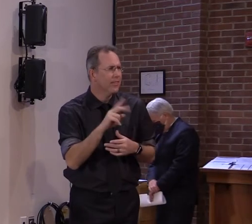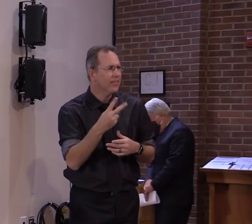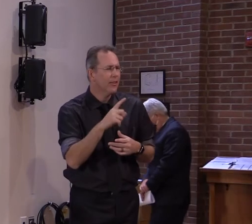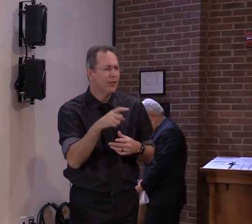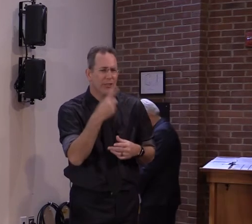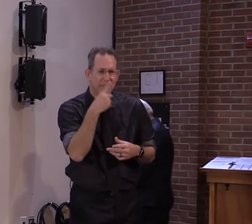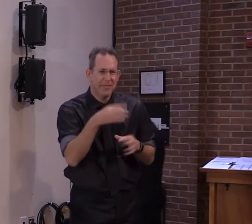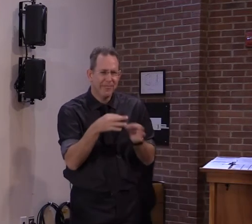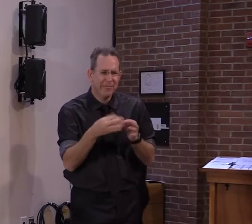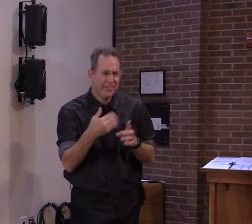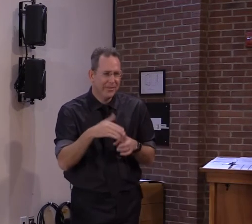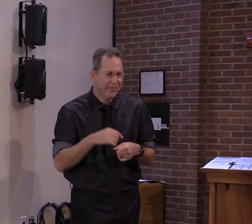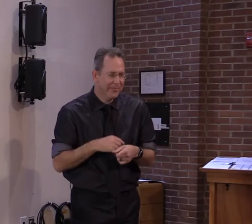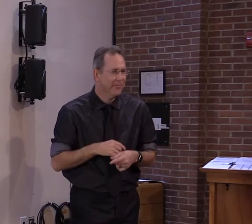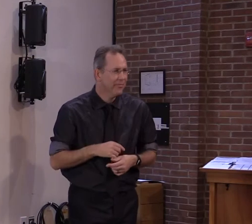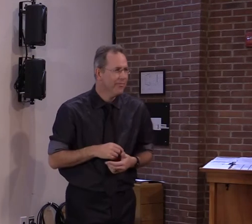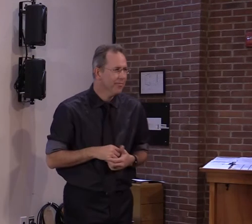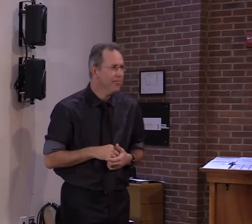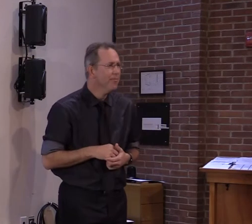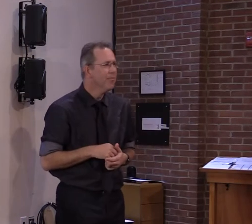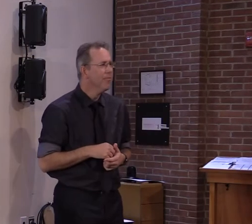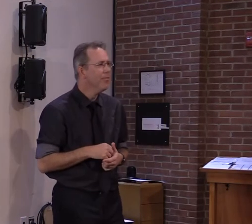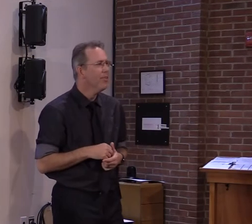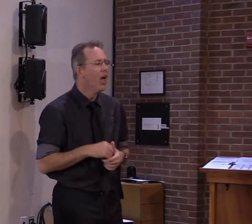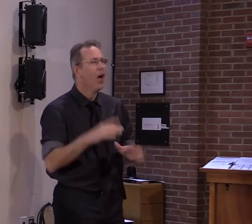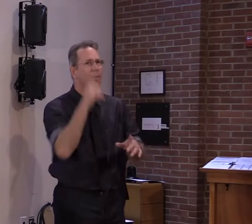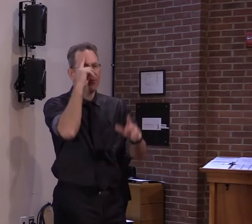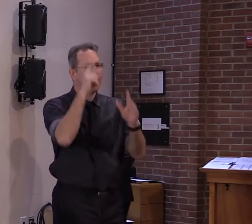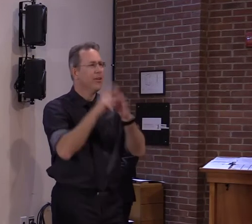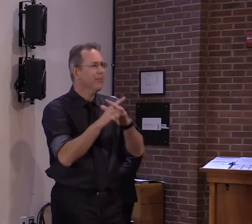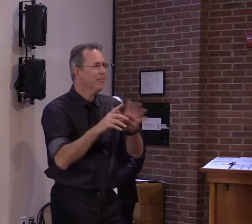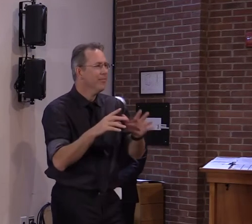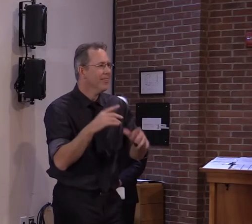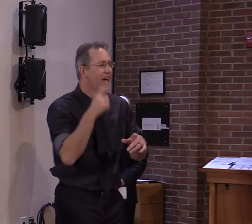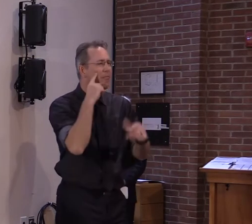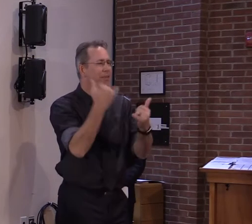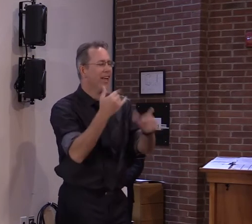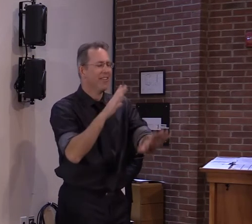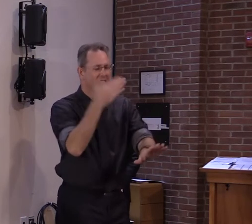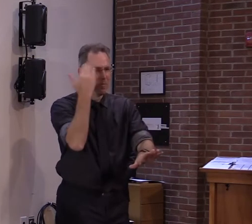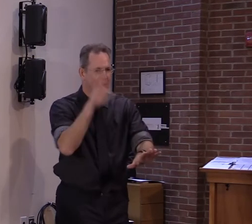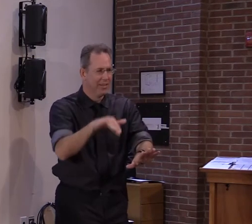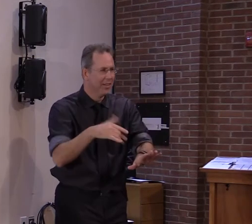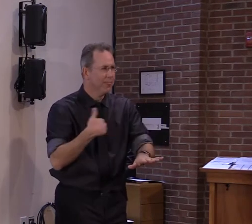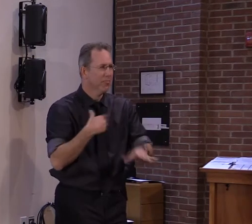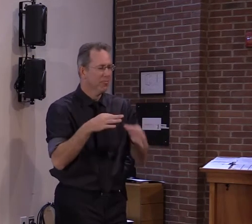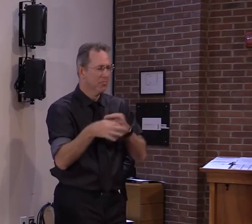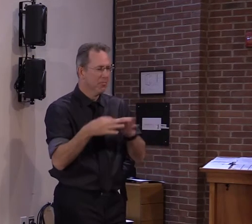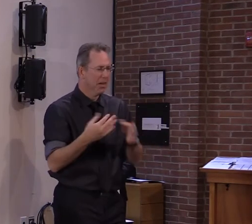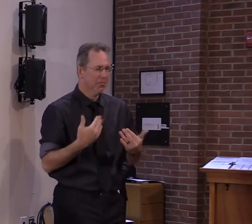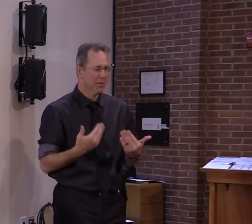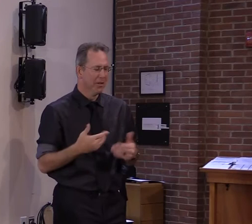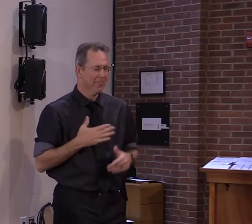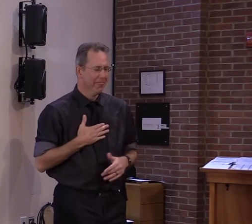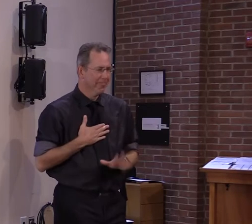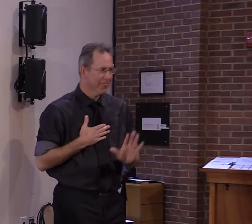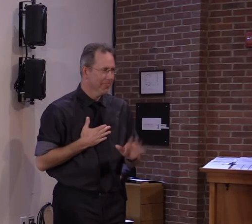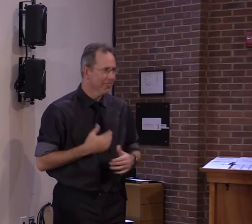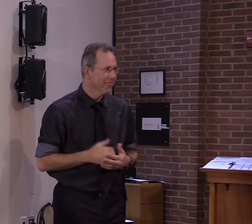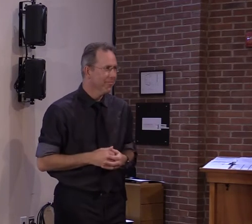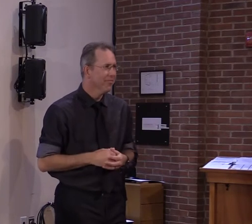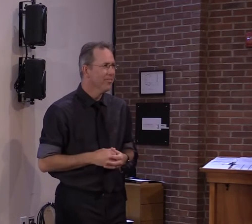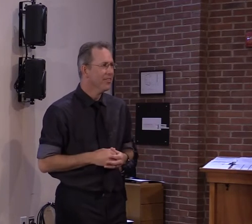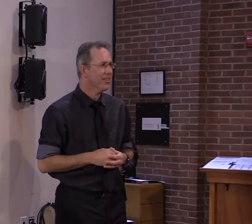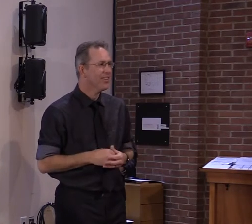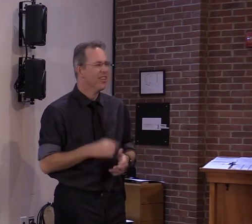My question really is, okay, the antibody. Would a serum test tell the person, a